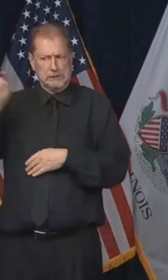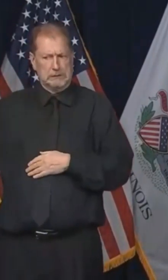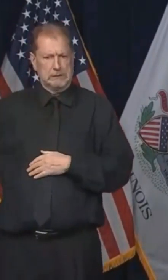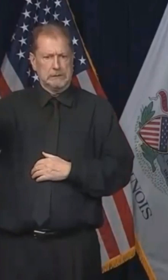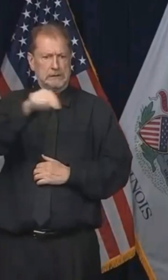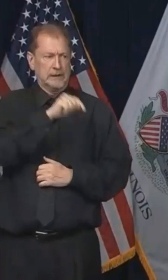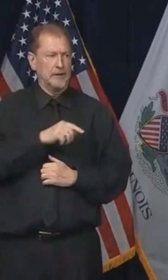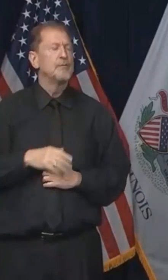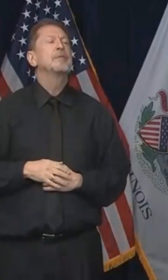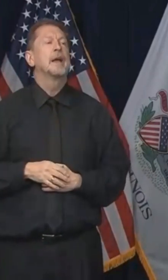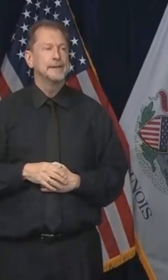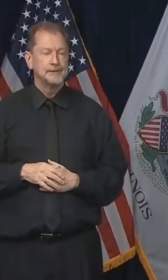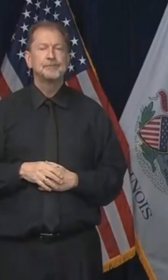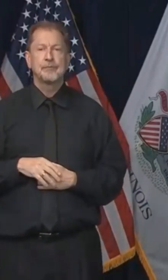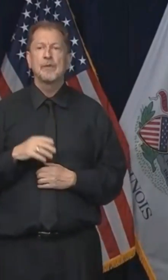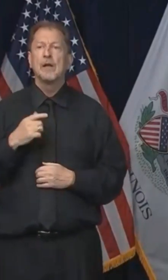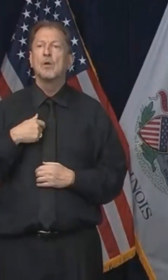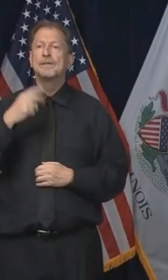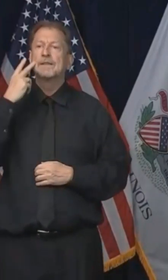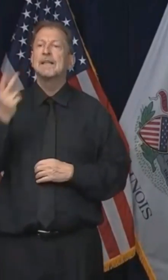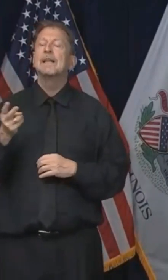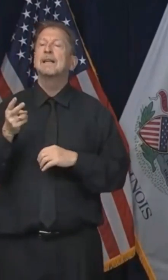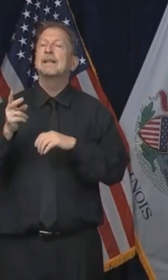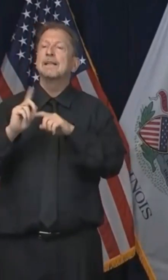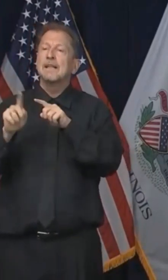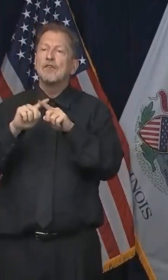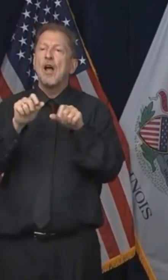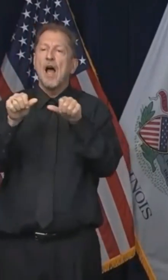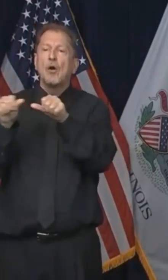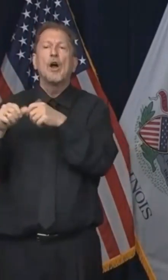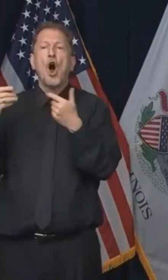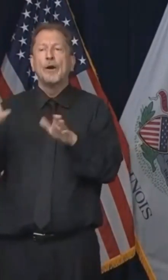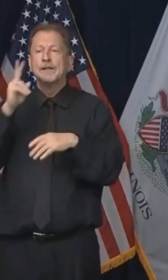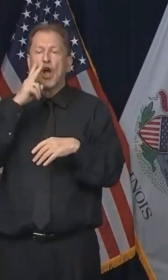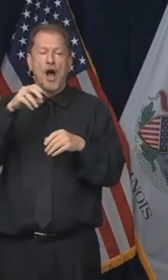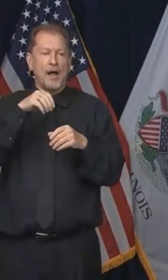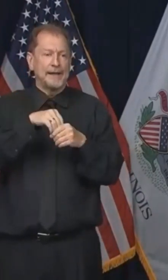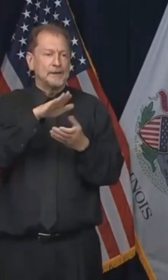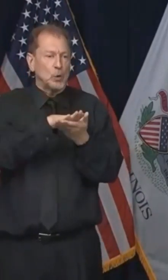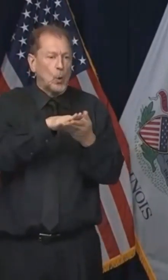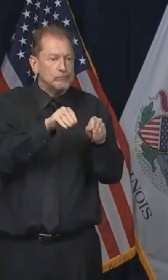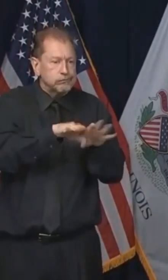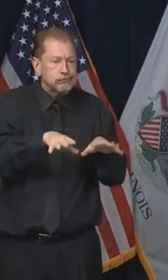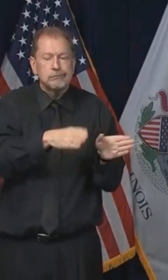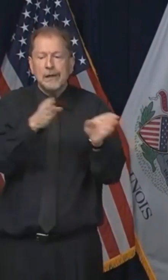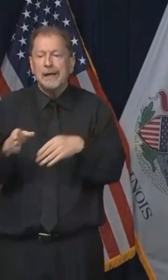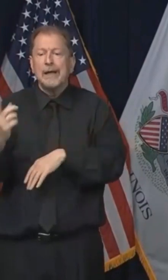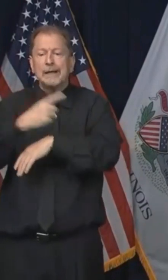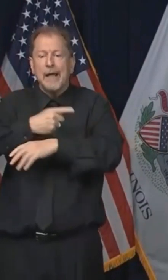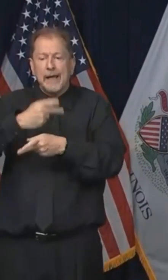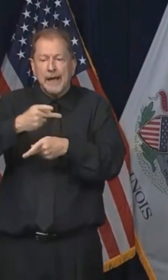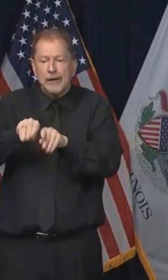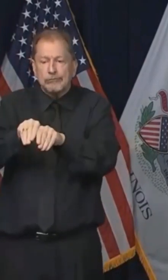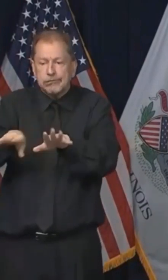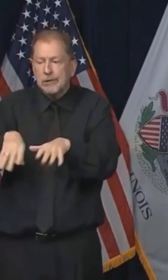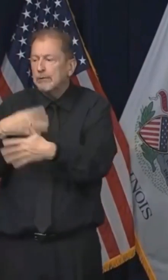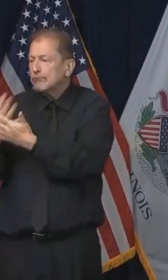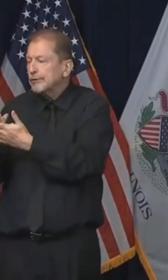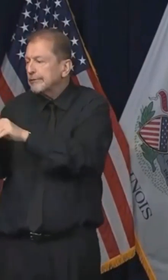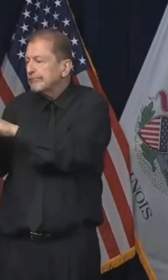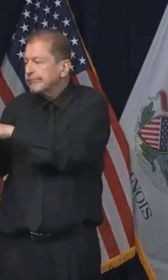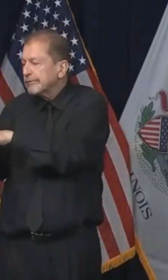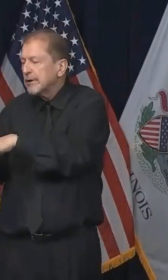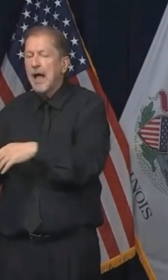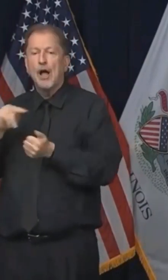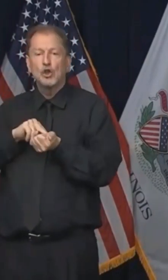So obviously, we've seen cases in all settings, right? We've seen it in the schools, we've seen it in daycares, we've seen it in prisons, we've seen it in nursing homes, and at